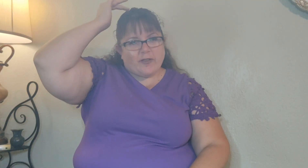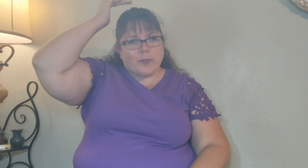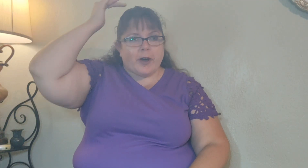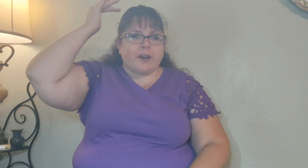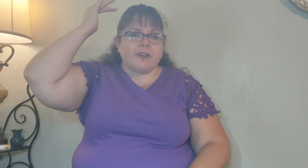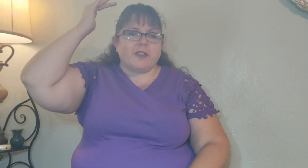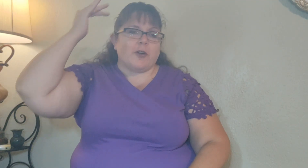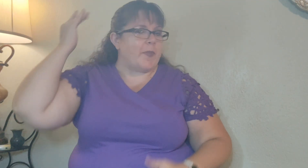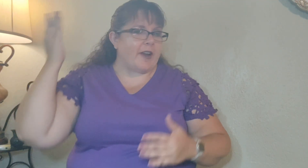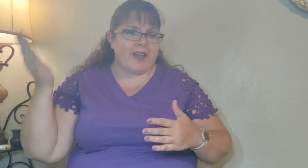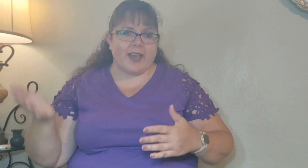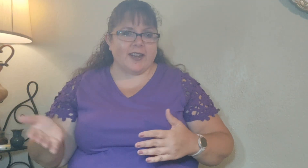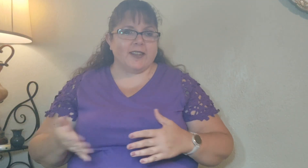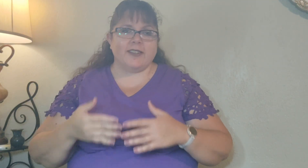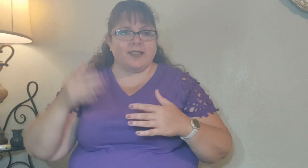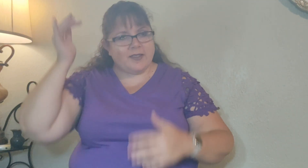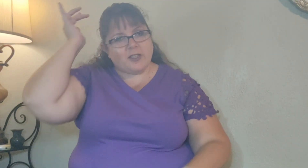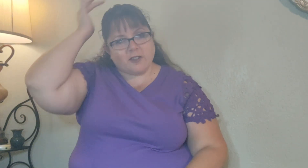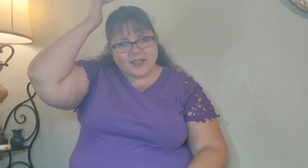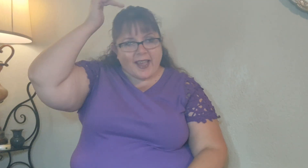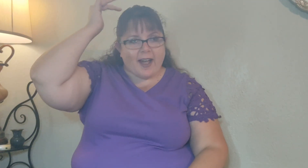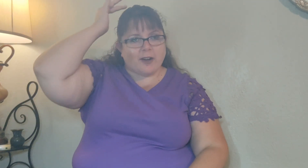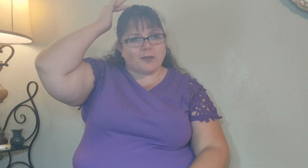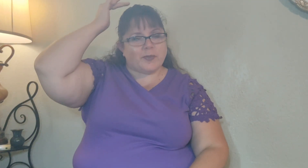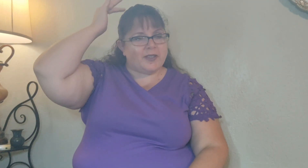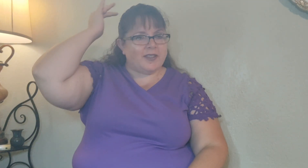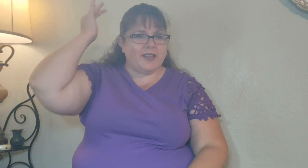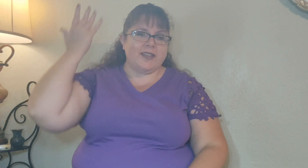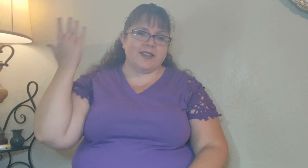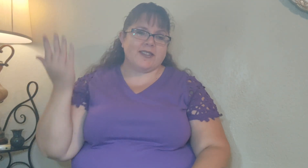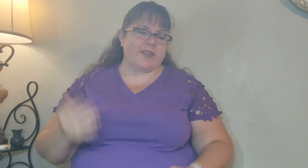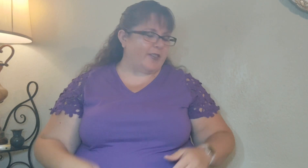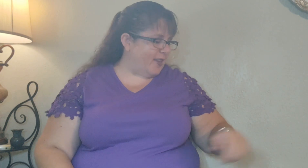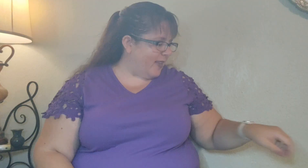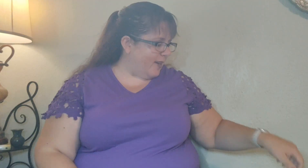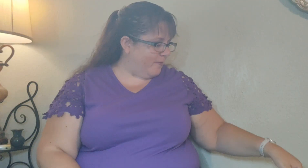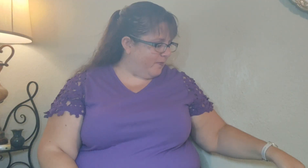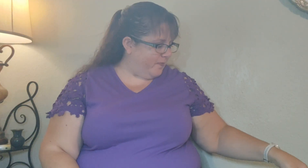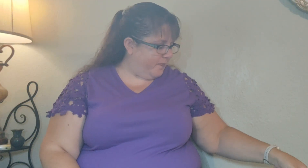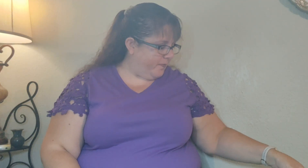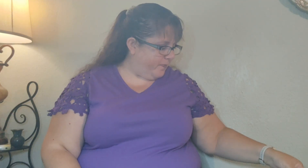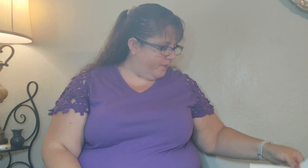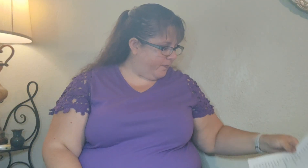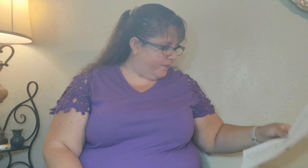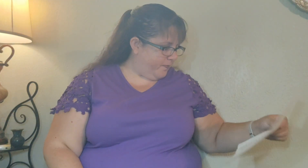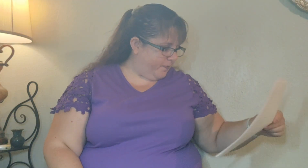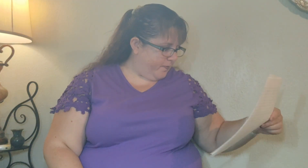For bald or bareheaded, your scalp, stuff like that.